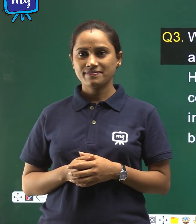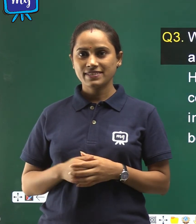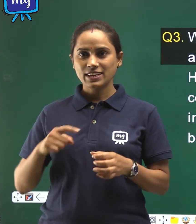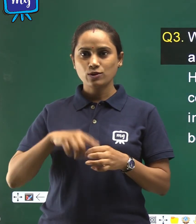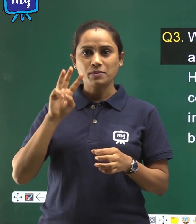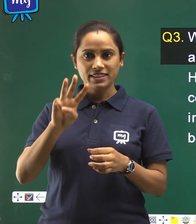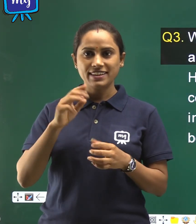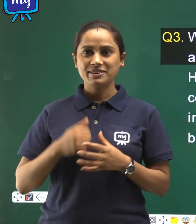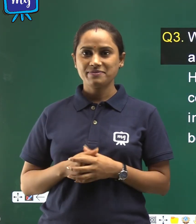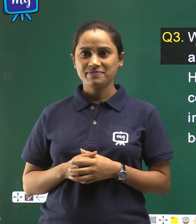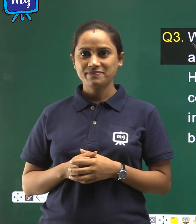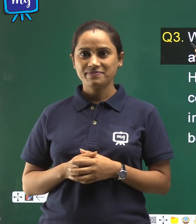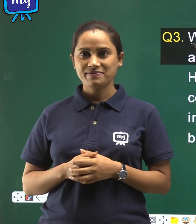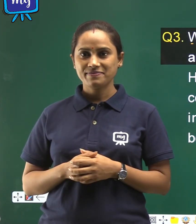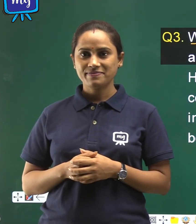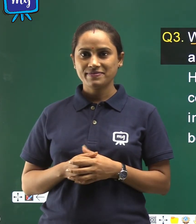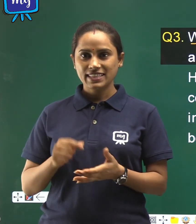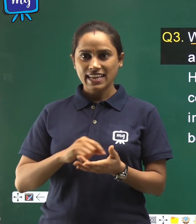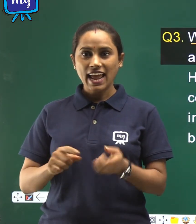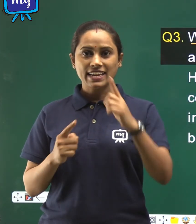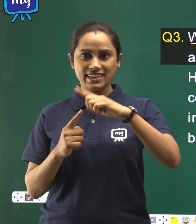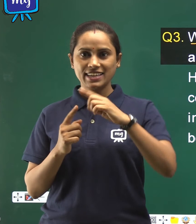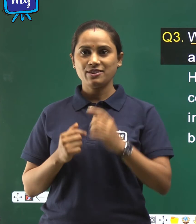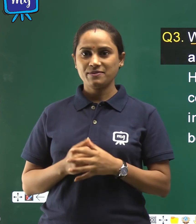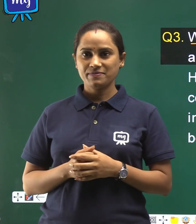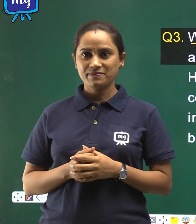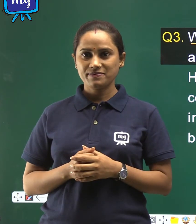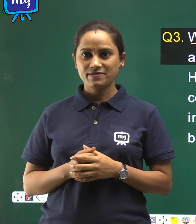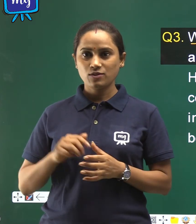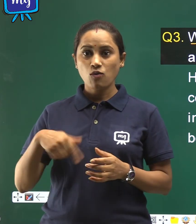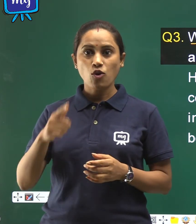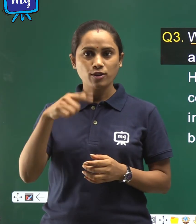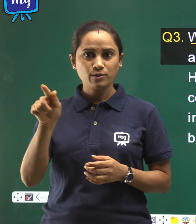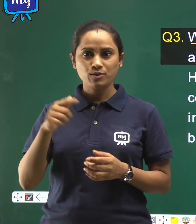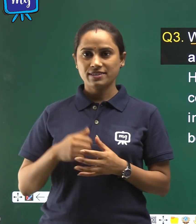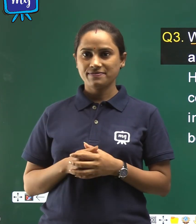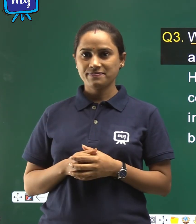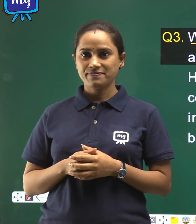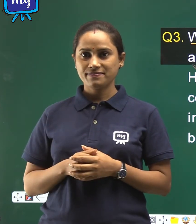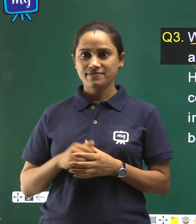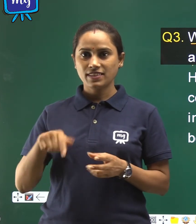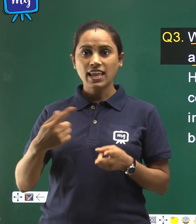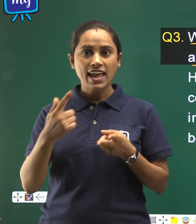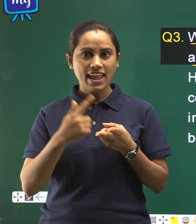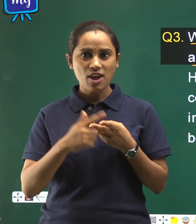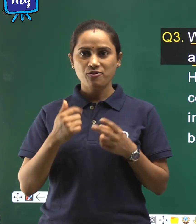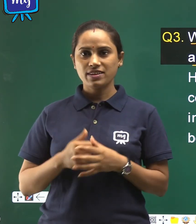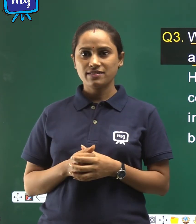Question number 3. Write T for true and